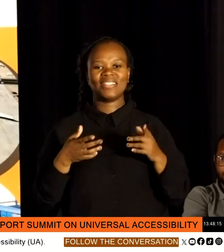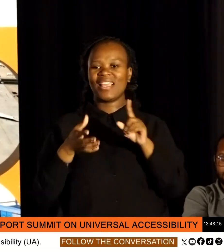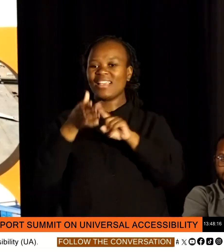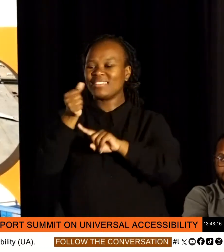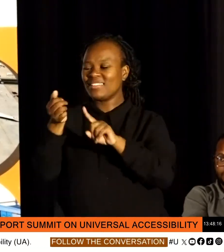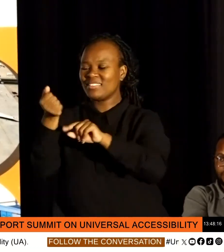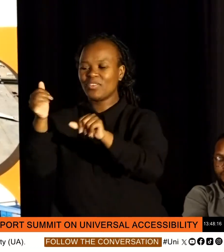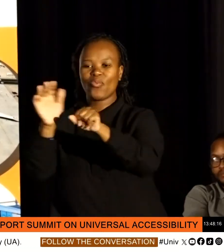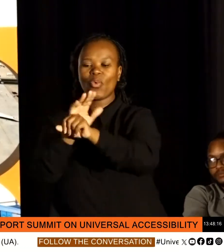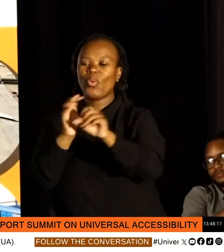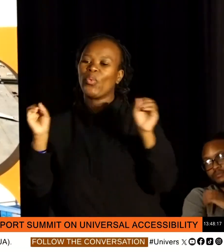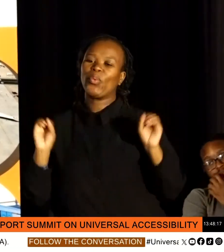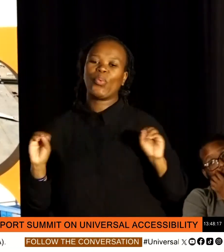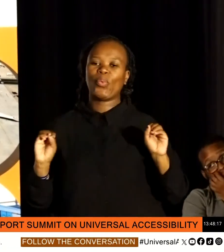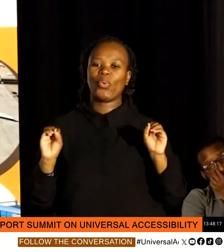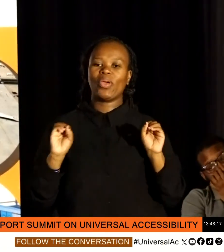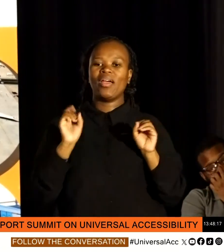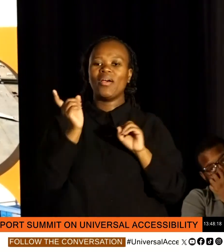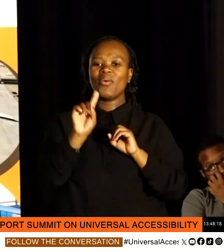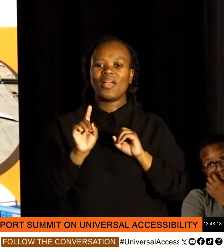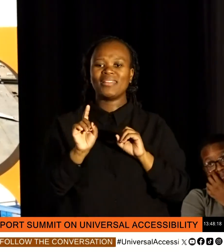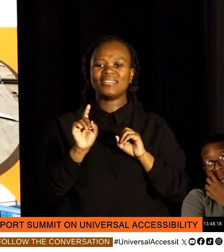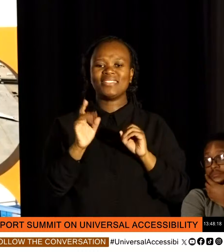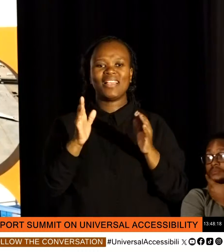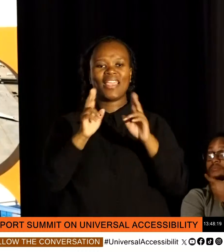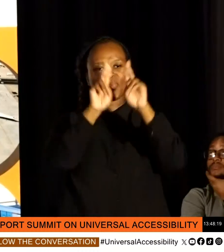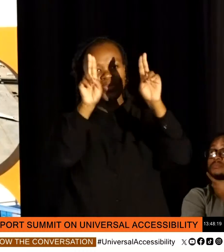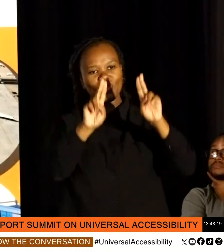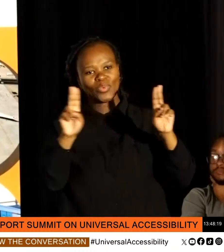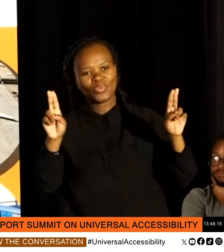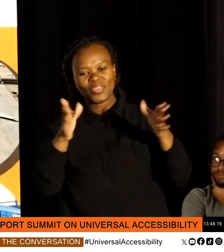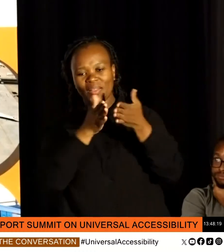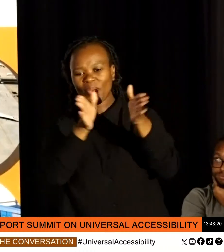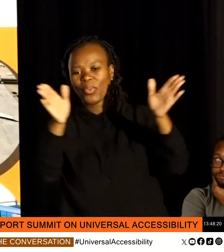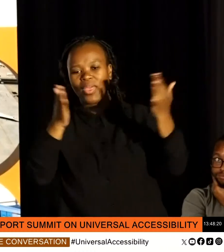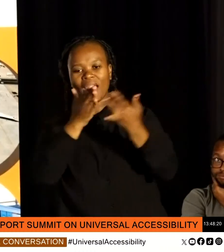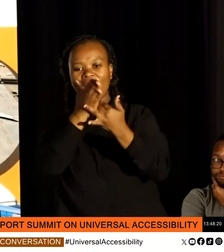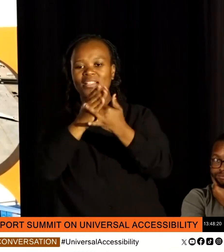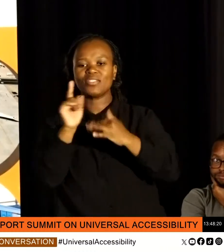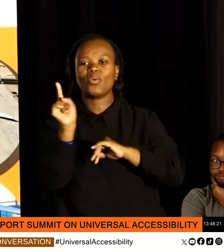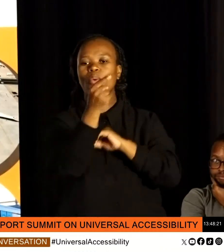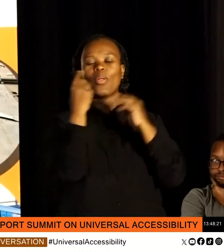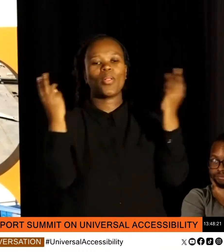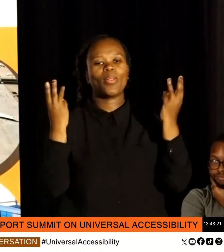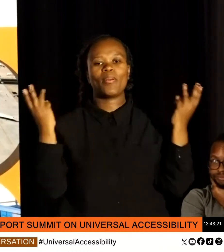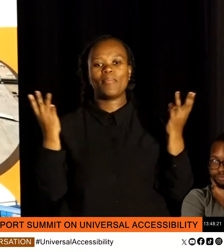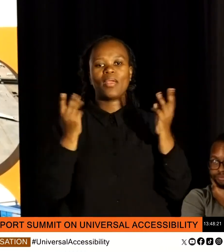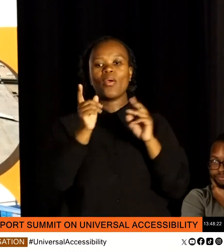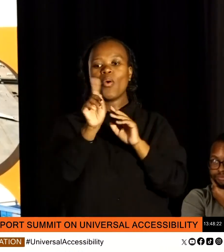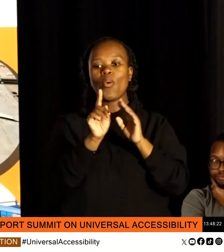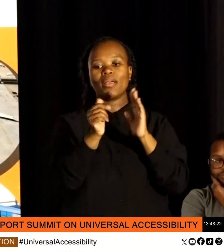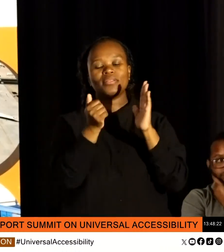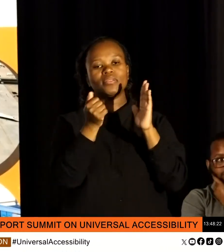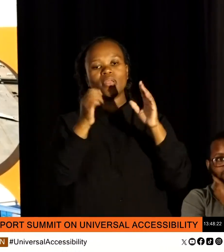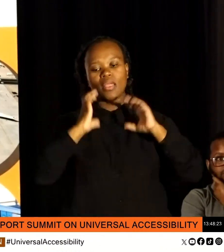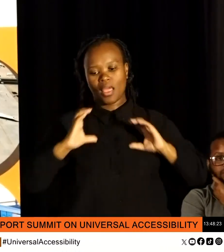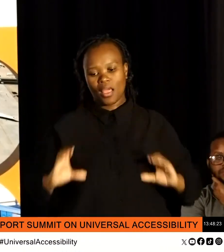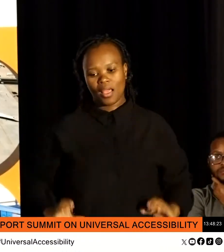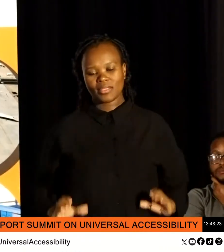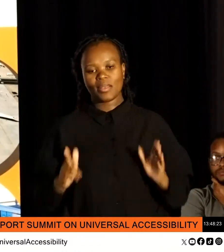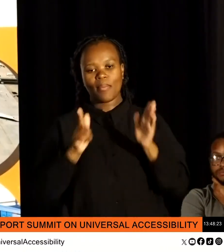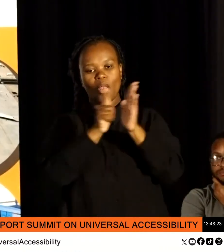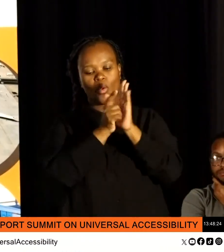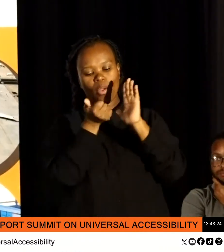full realization of universal access for all citizens. The Consumer Protection Act of 2008,